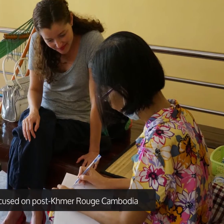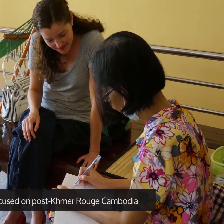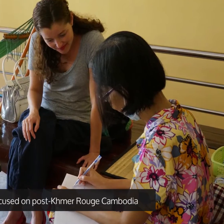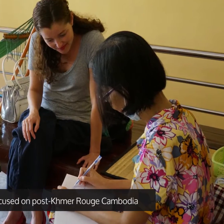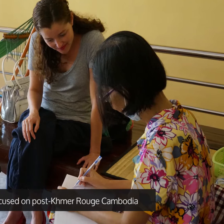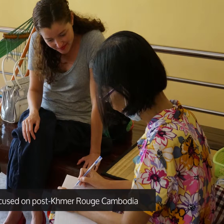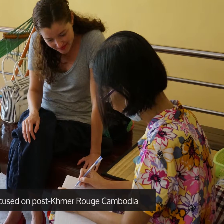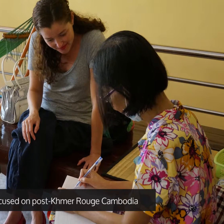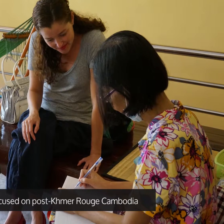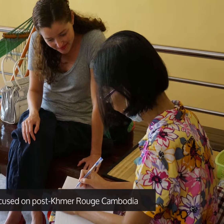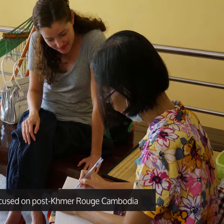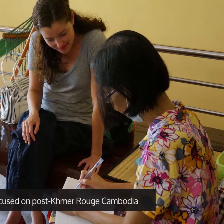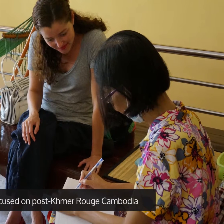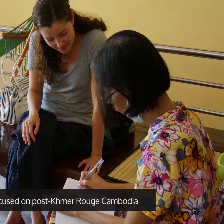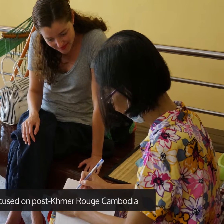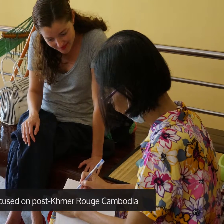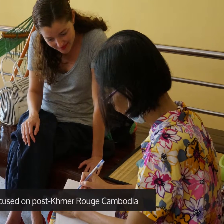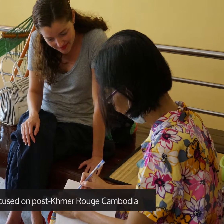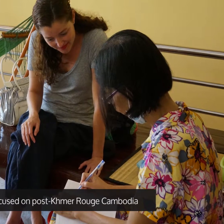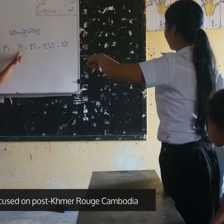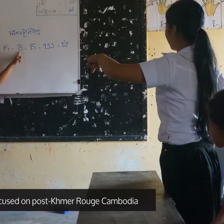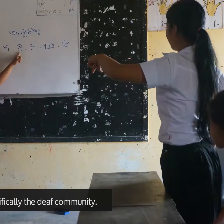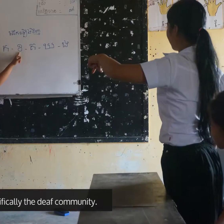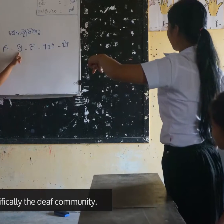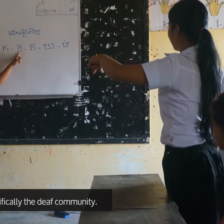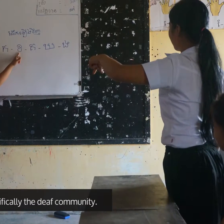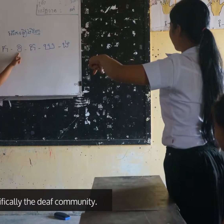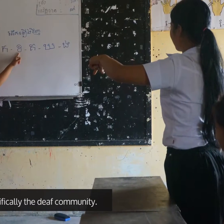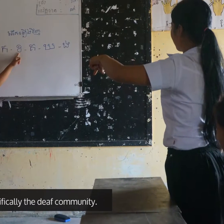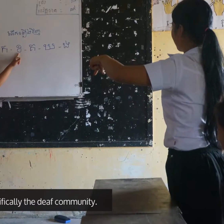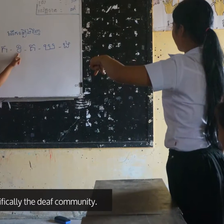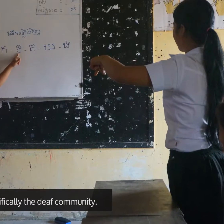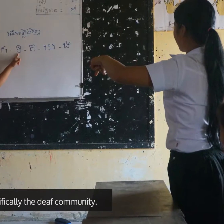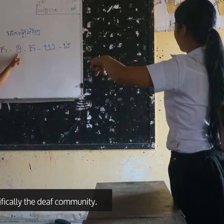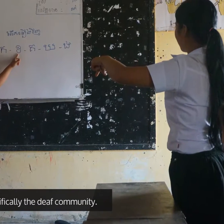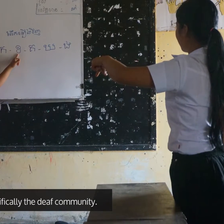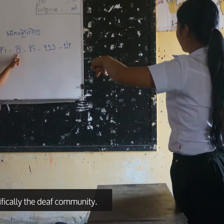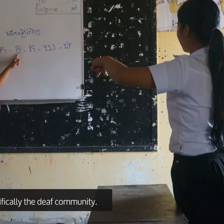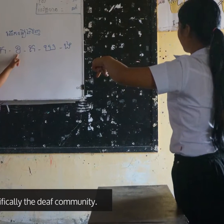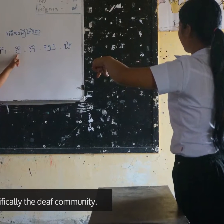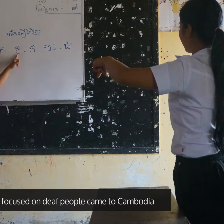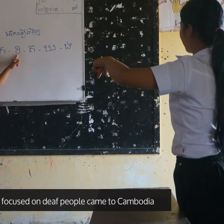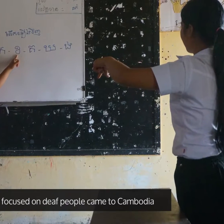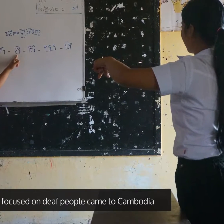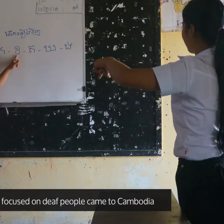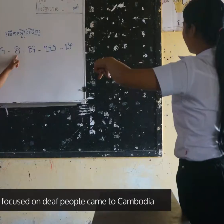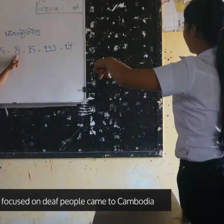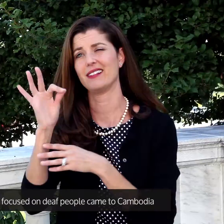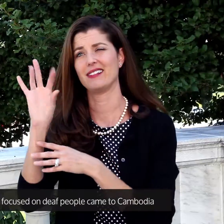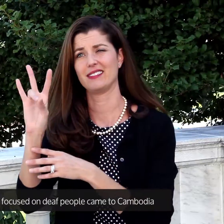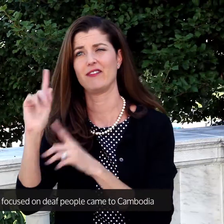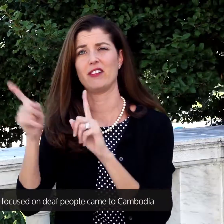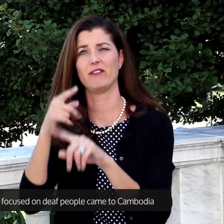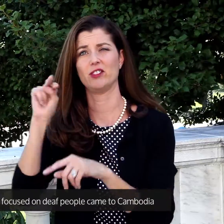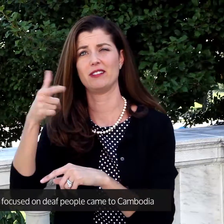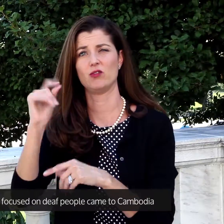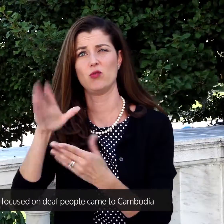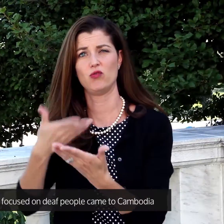project focused on post-Khmer Rouge Cambodia, specifically the deaf community. In 1997, the first